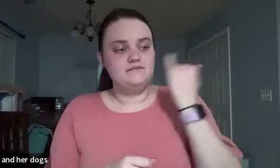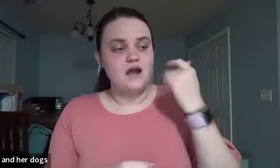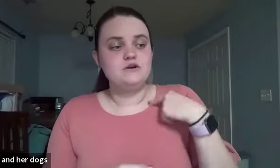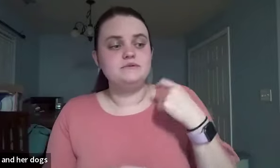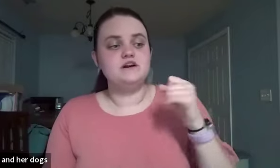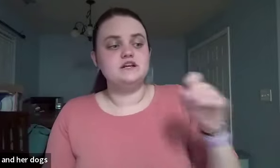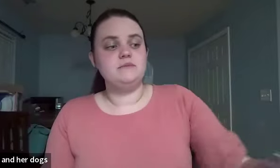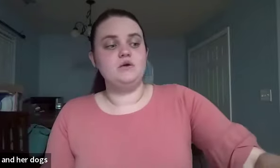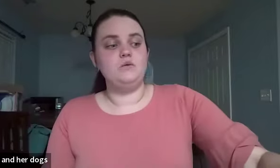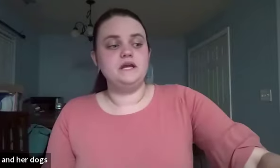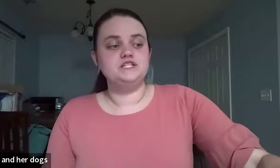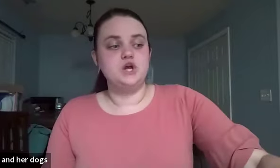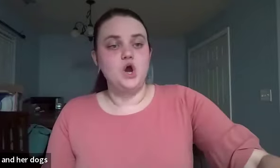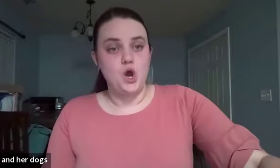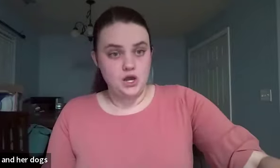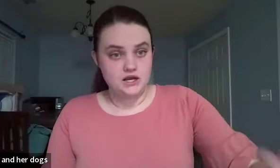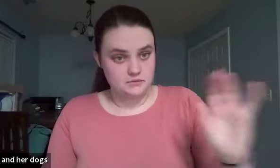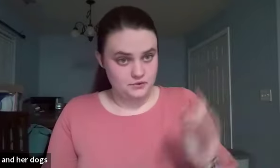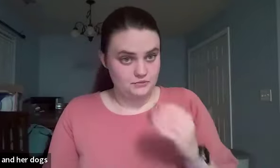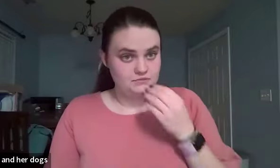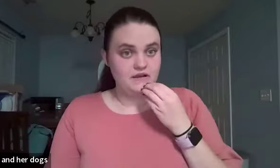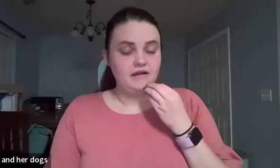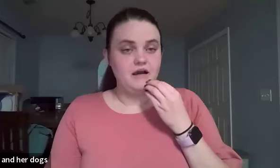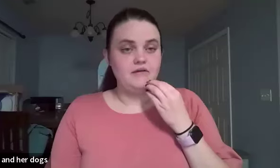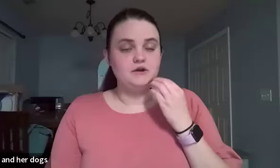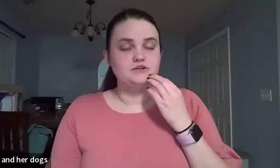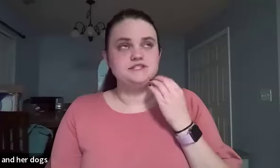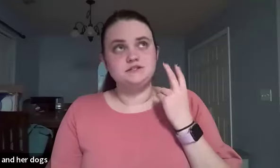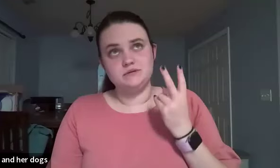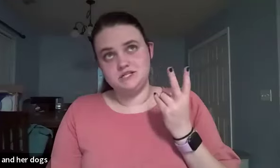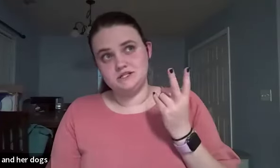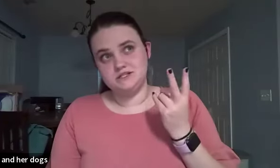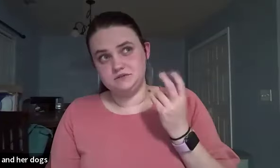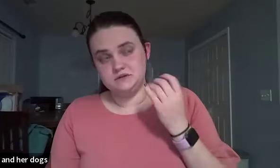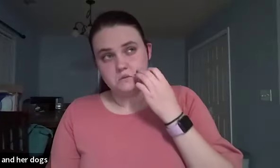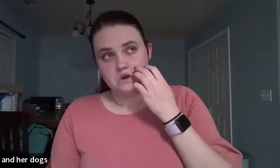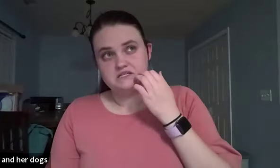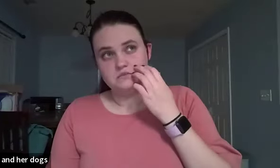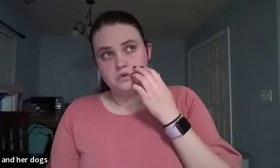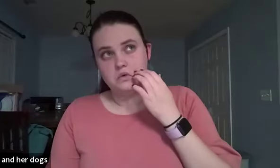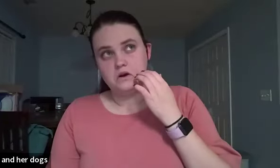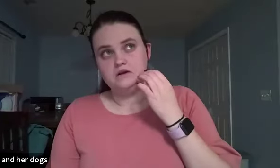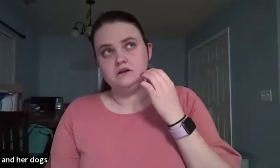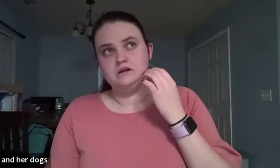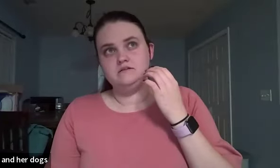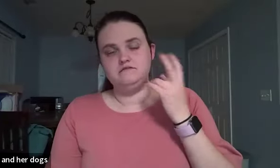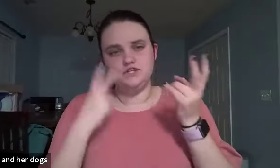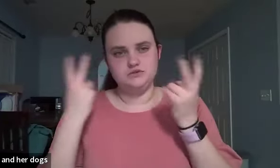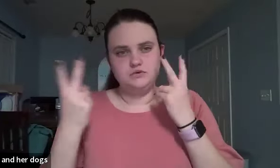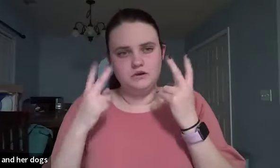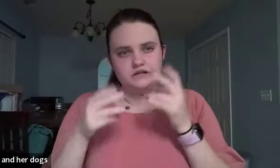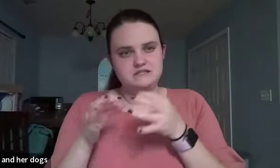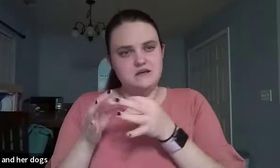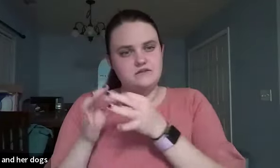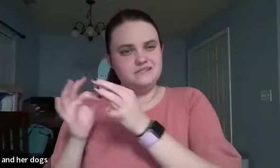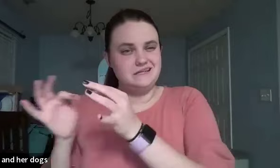If I were to be talking about a witch on a broom, like there are two ways you can do it. One is more visual, whereas the other one's